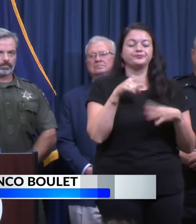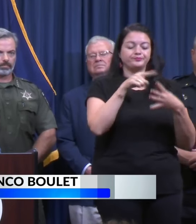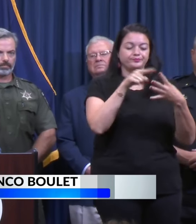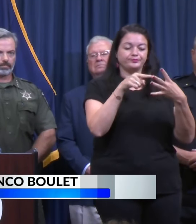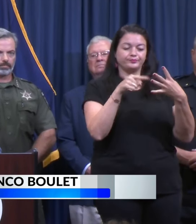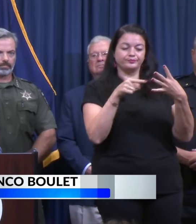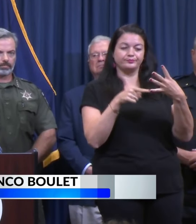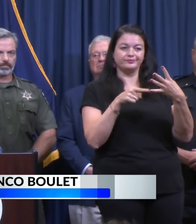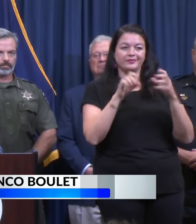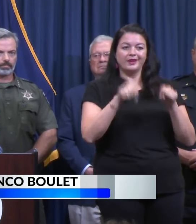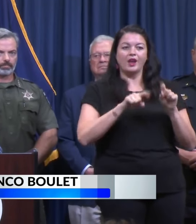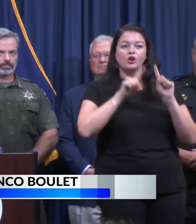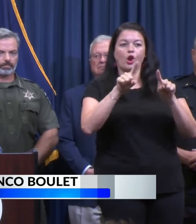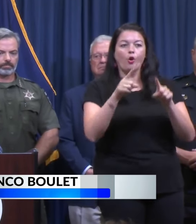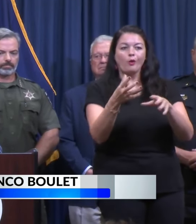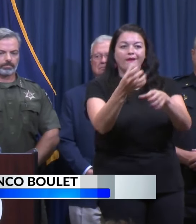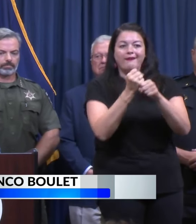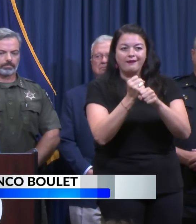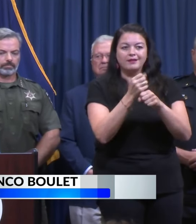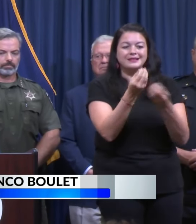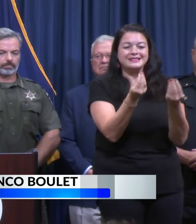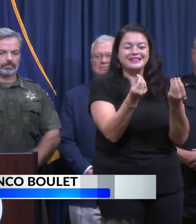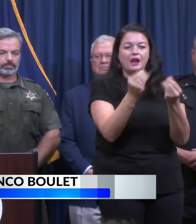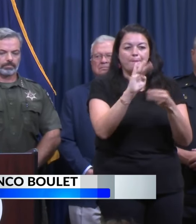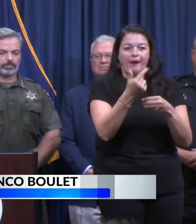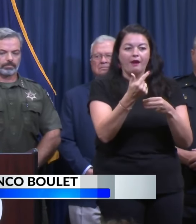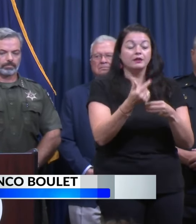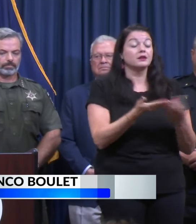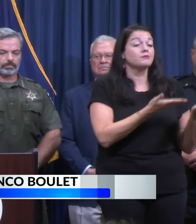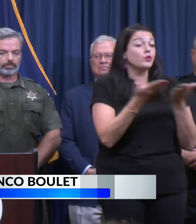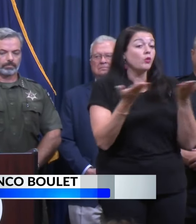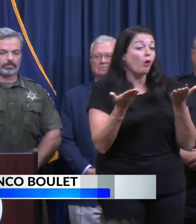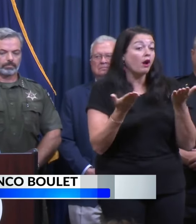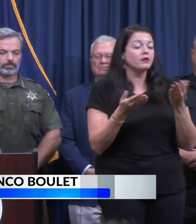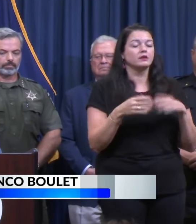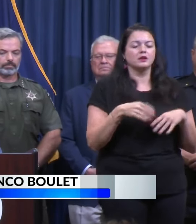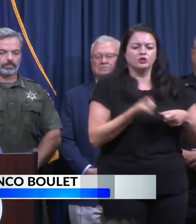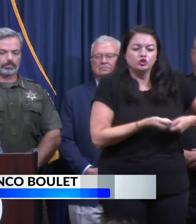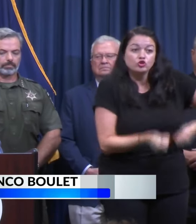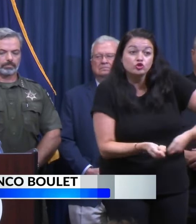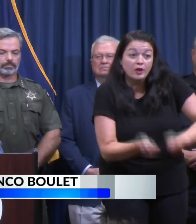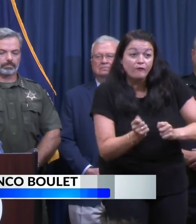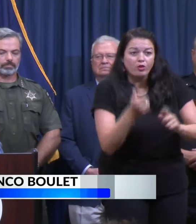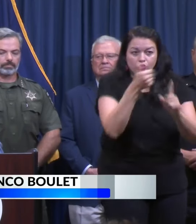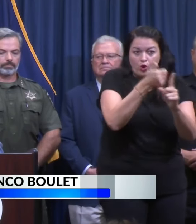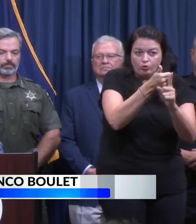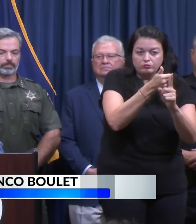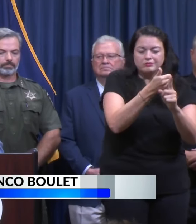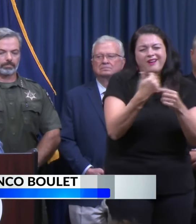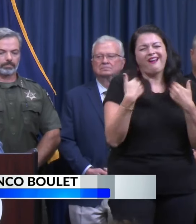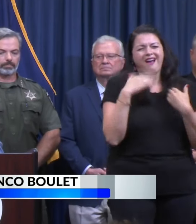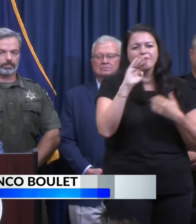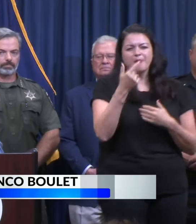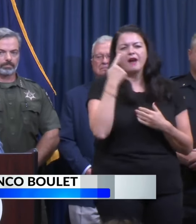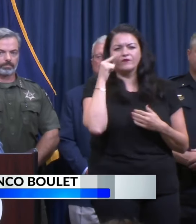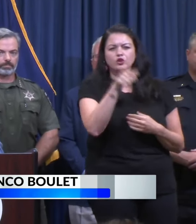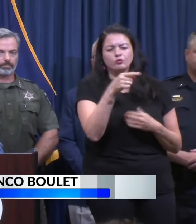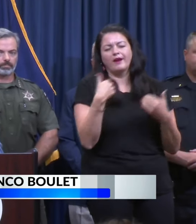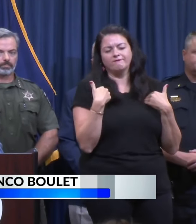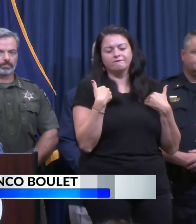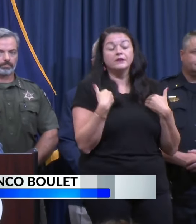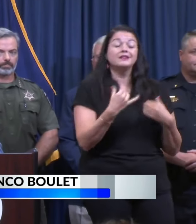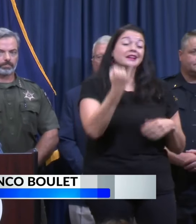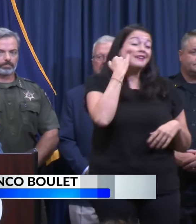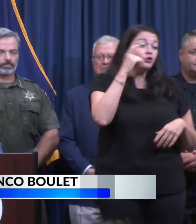Road. Please plan to bring a shovel and manpower. Bags will be provided. Should you need